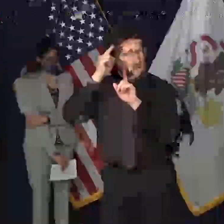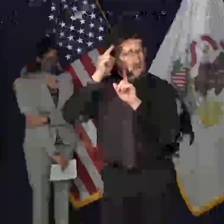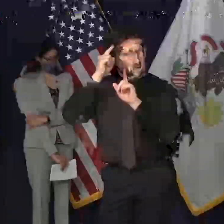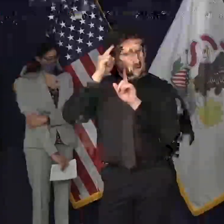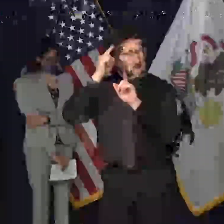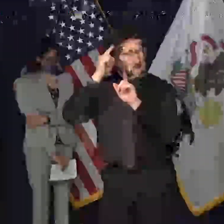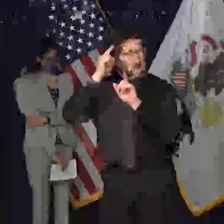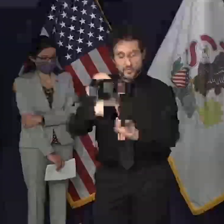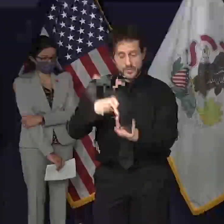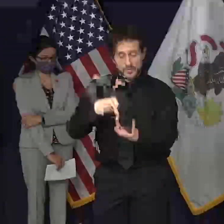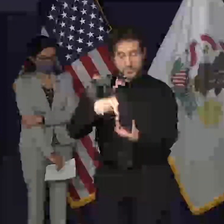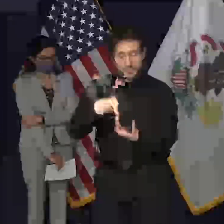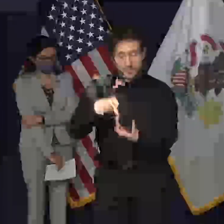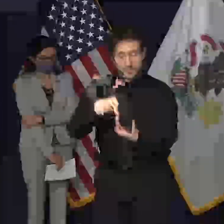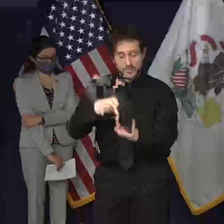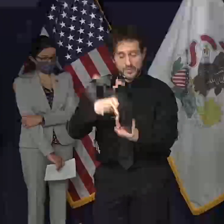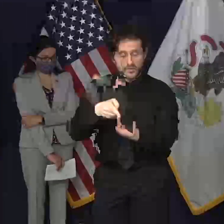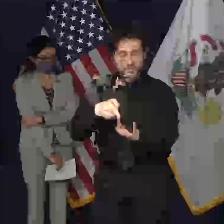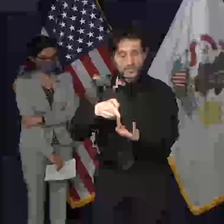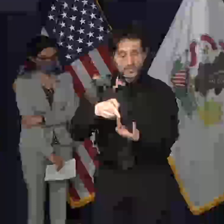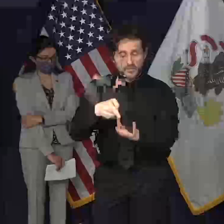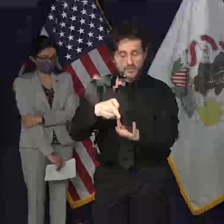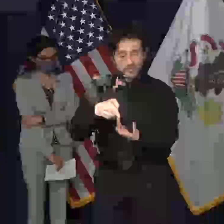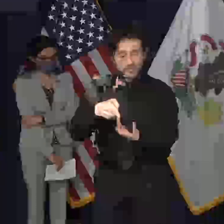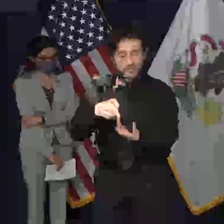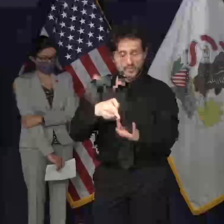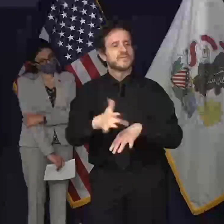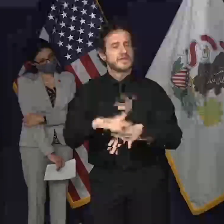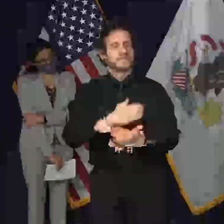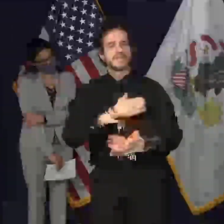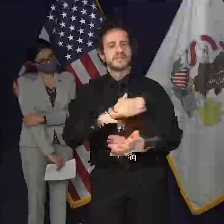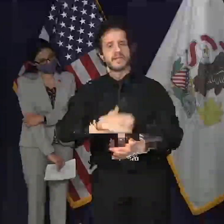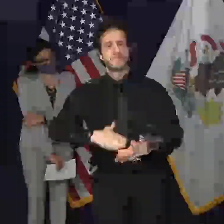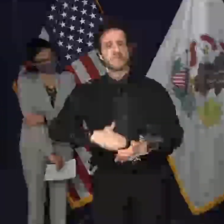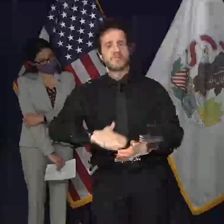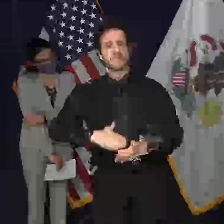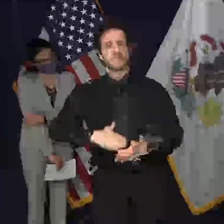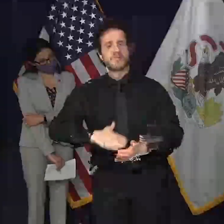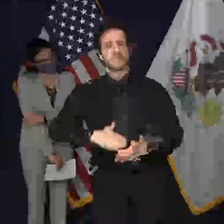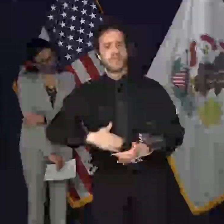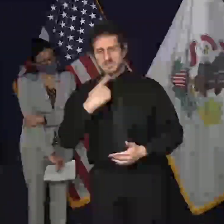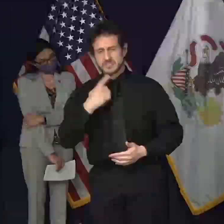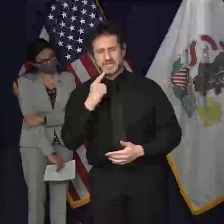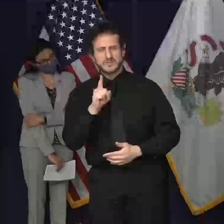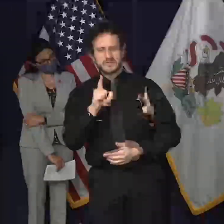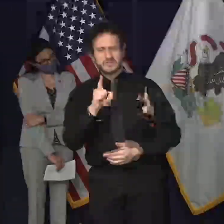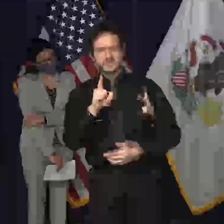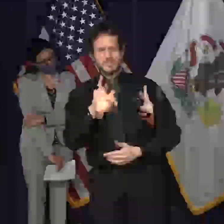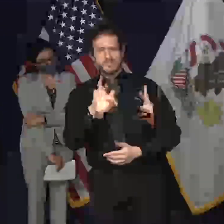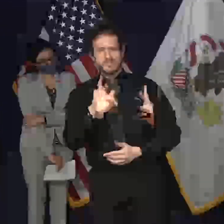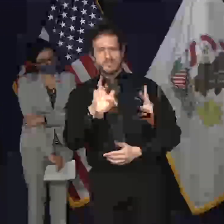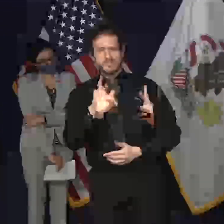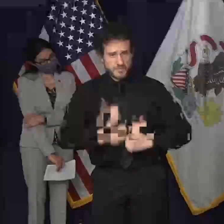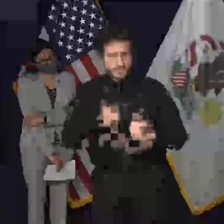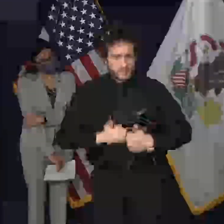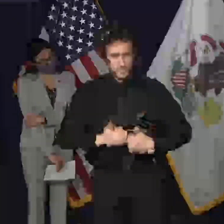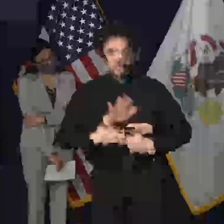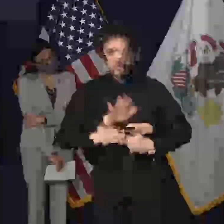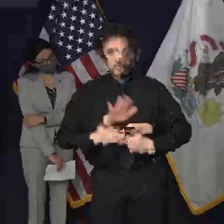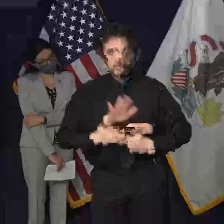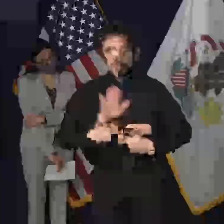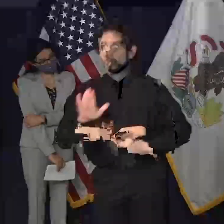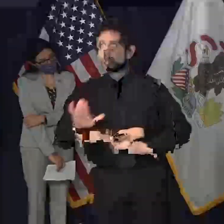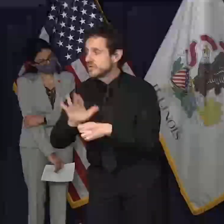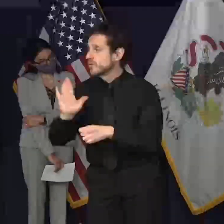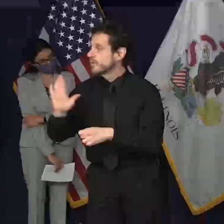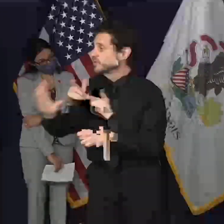some mayors in areas that are around the Chicagoland area that many of the people that live in their villages or in their towns or in their